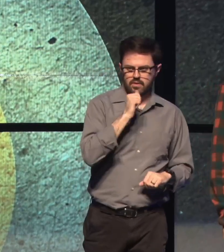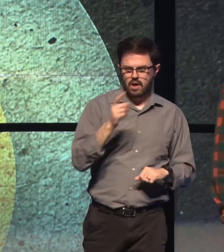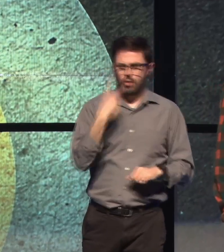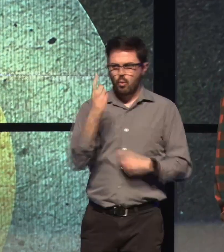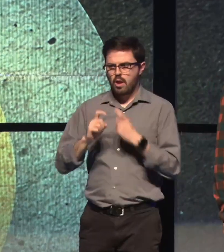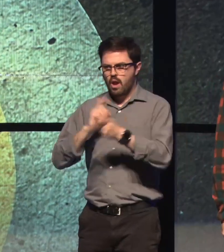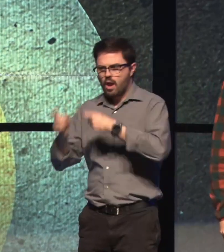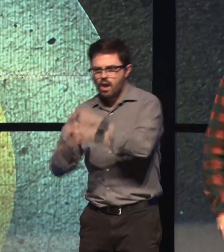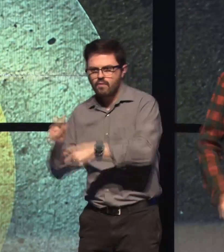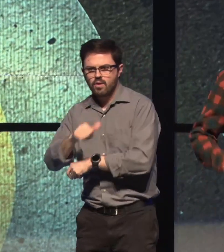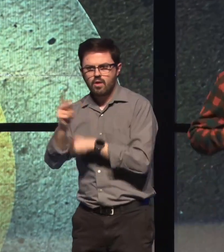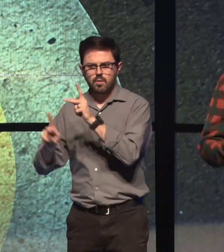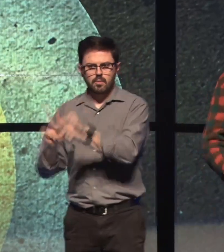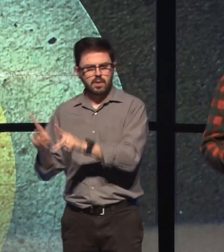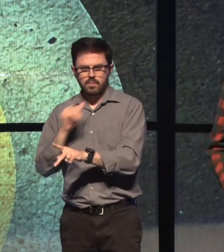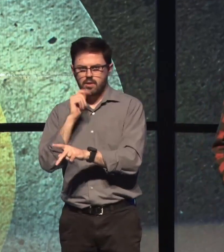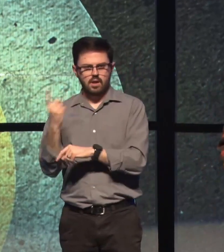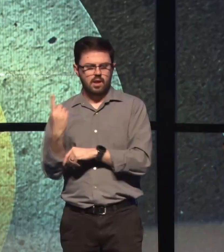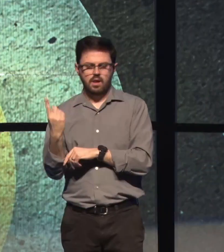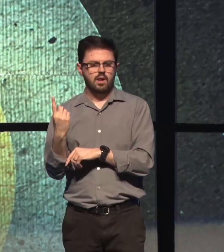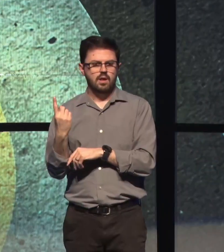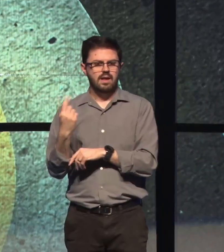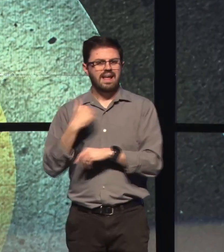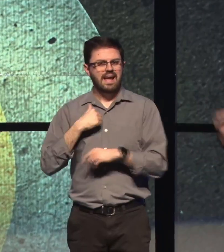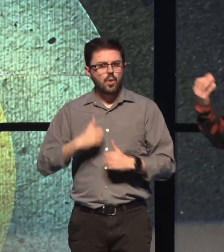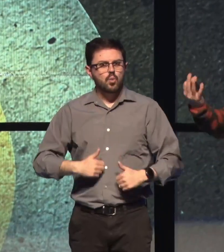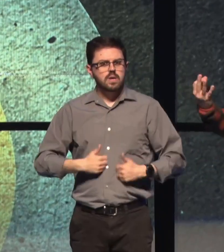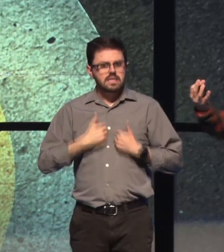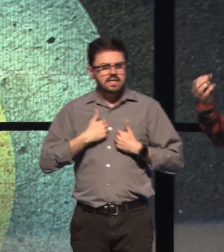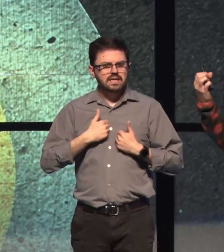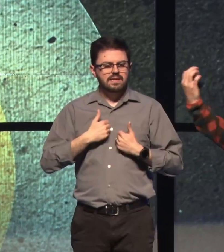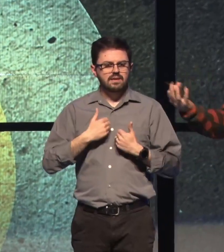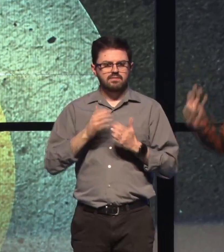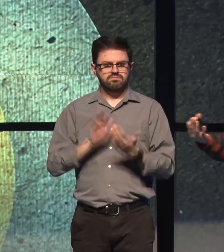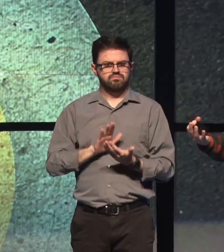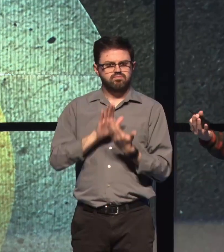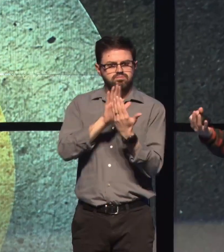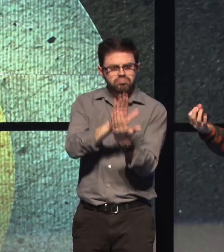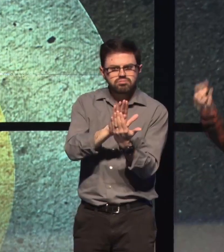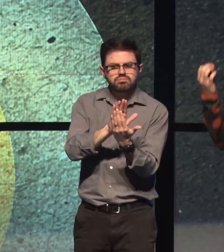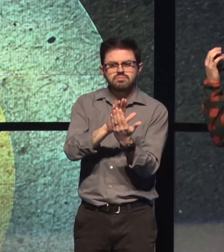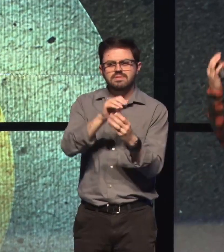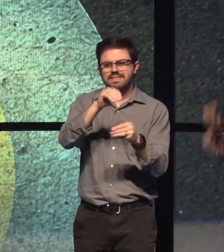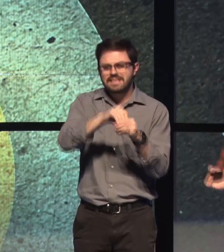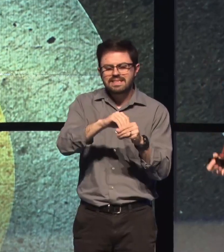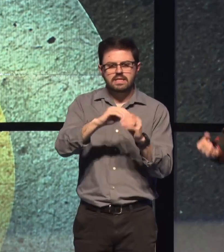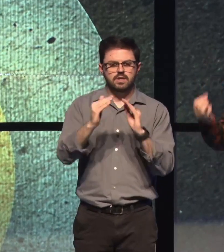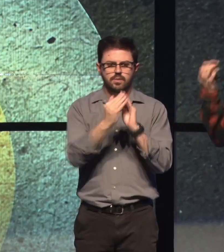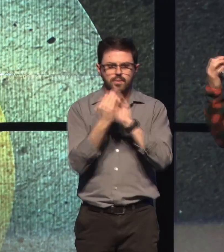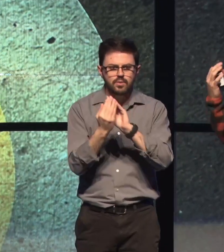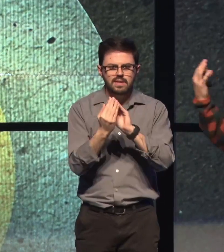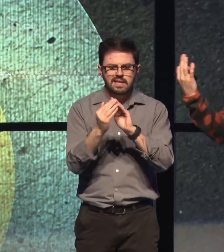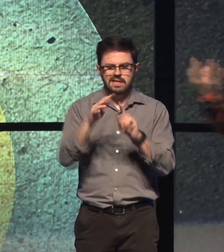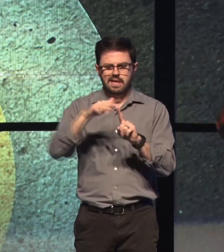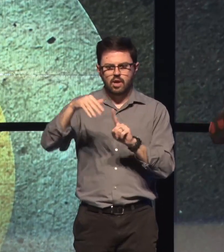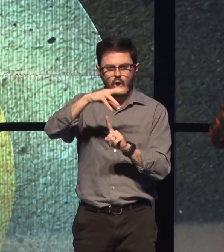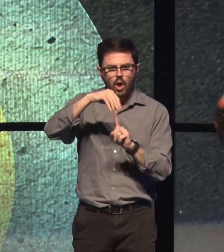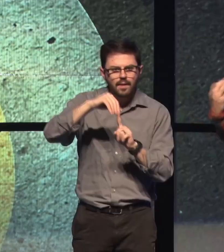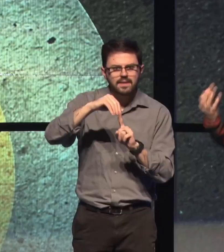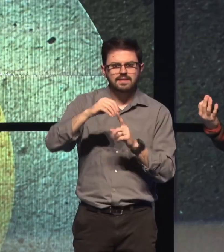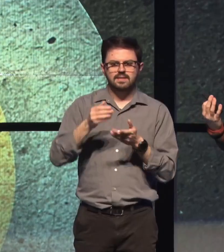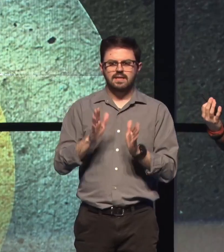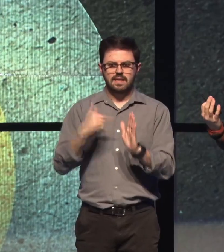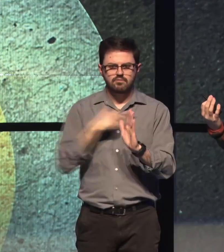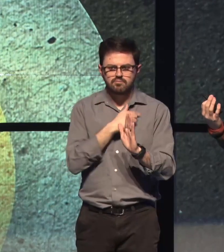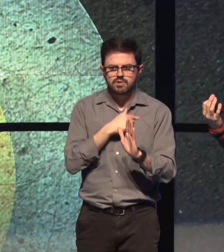which means I will live my life in community, in a context where I share one another's